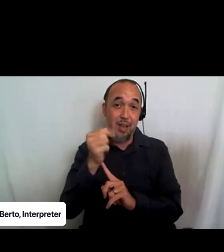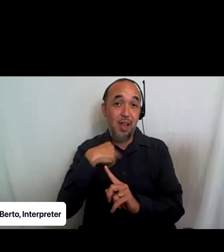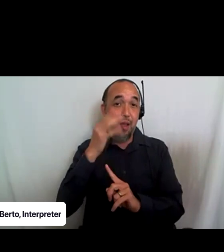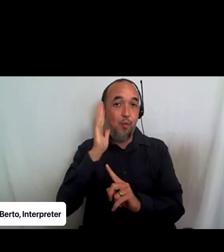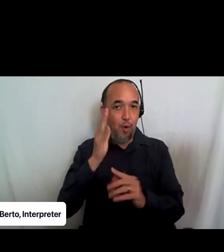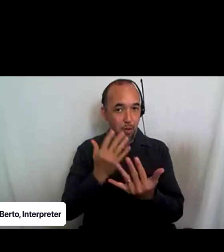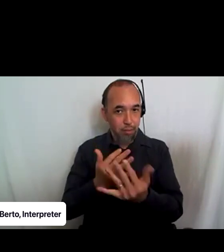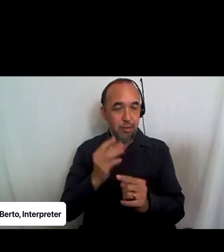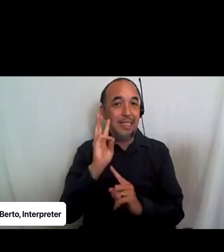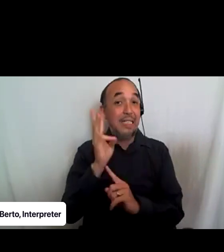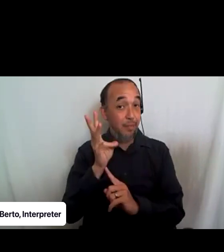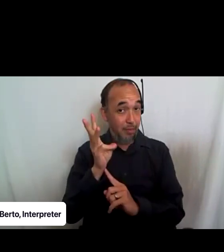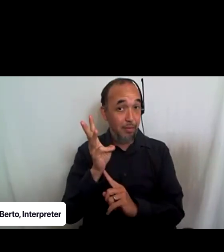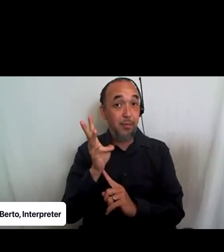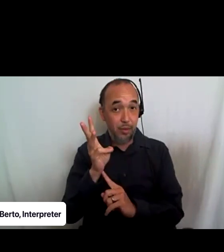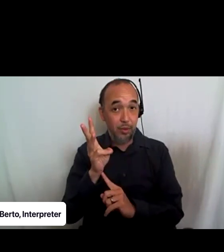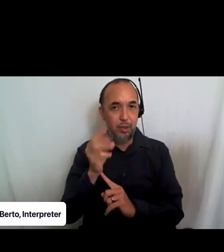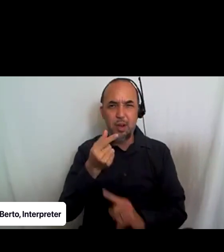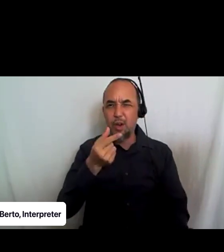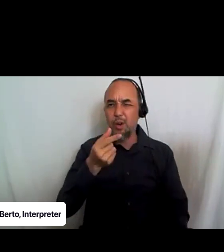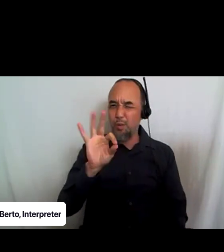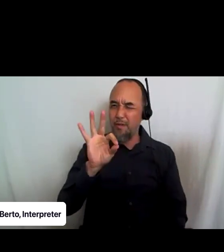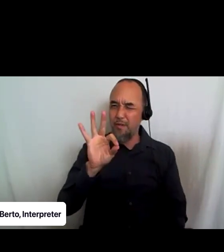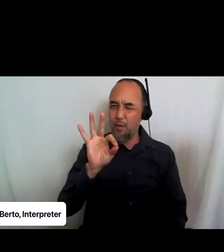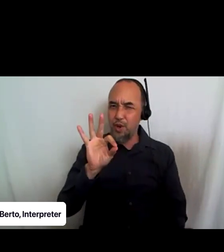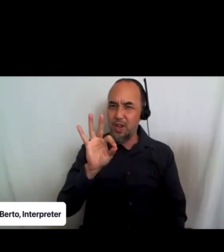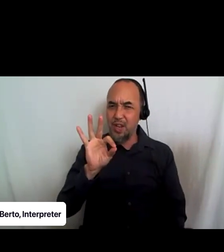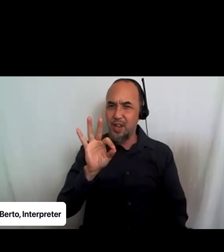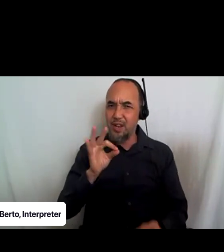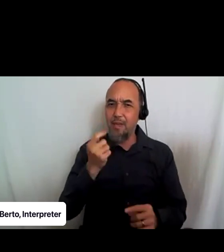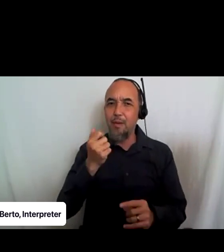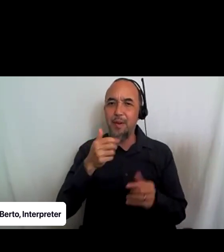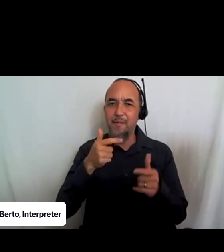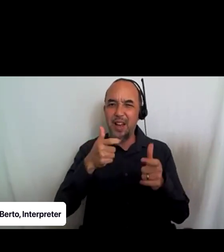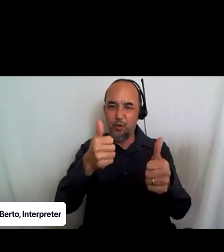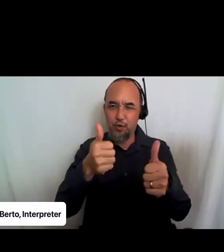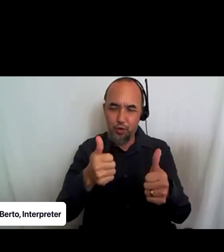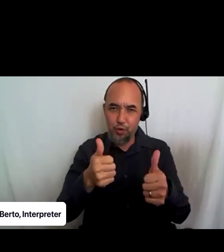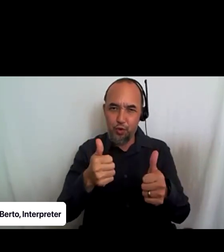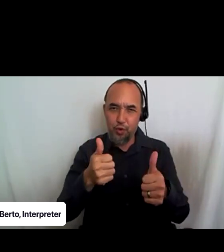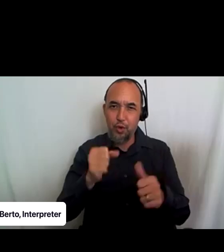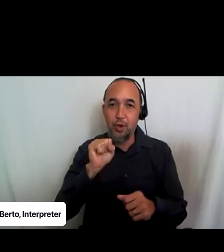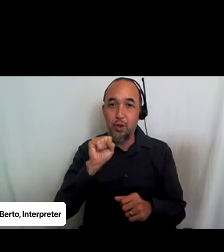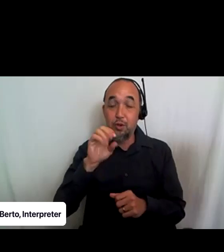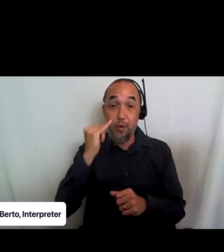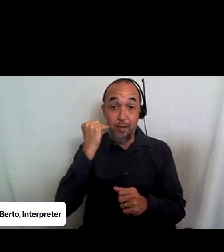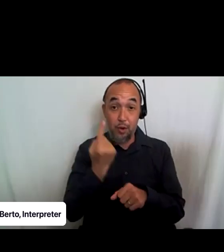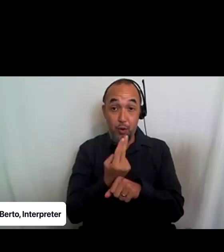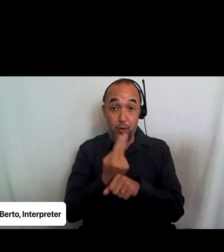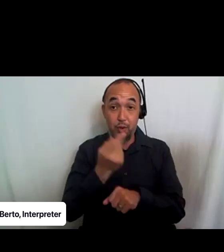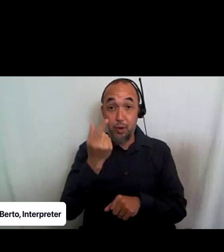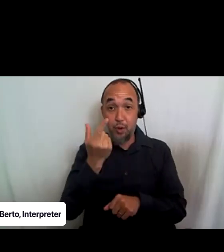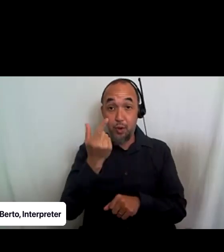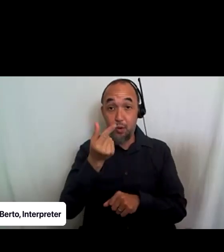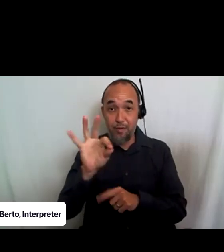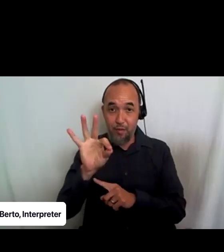for 6 minutes. Gluten-free, I know, tends to cook quicker. So if you're using a gluten-free pasta, cook it 2 minutes shy of what the al